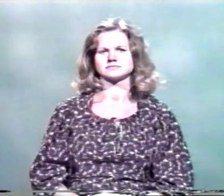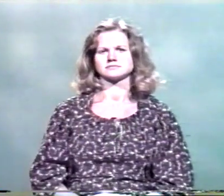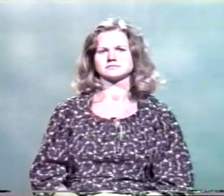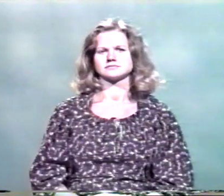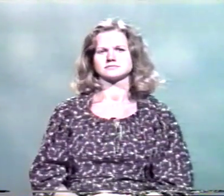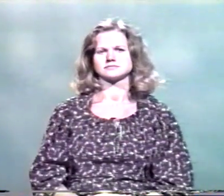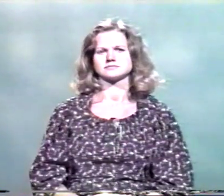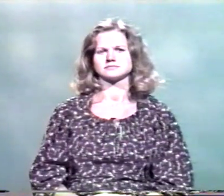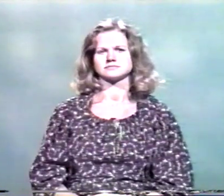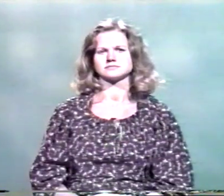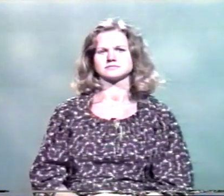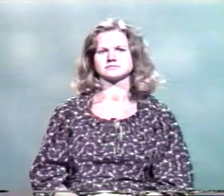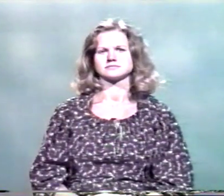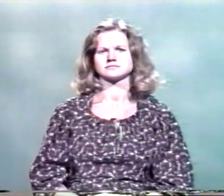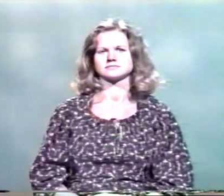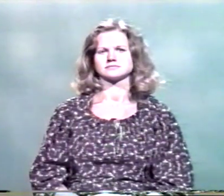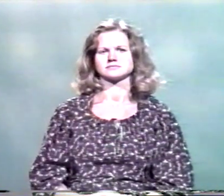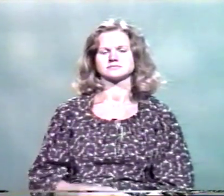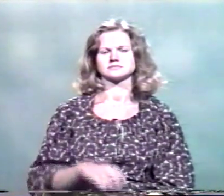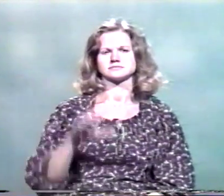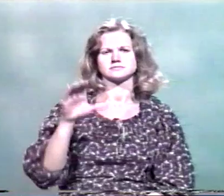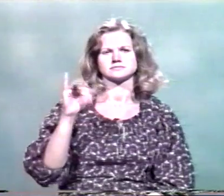letters C-I-N-N stand for Cincinnati.